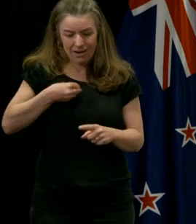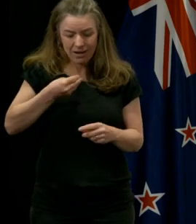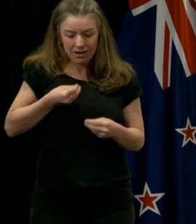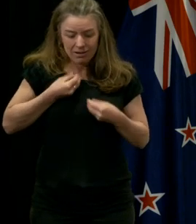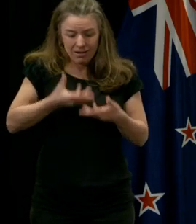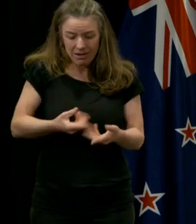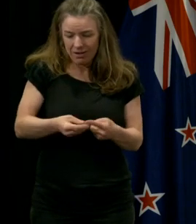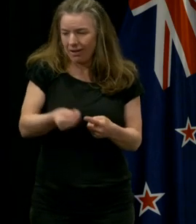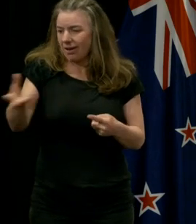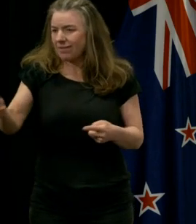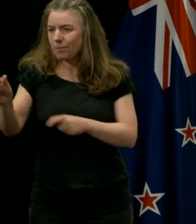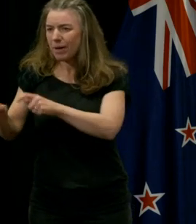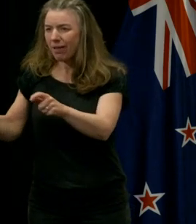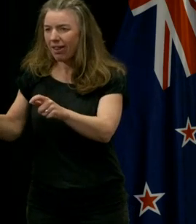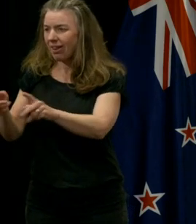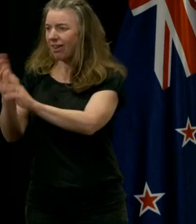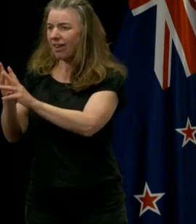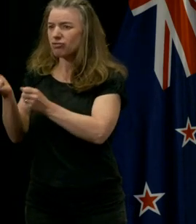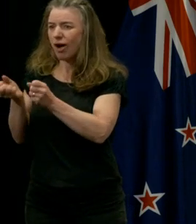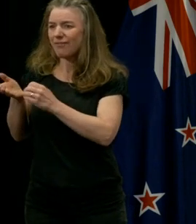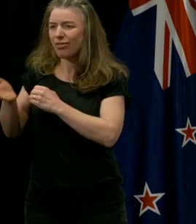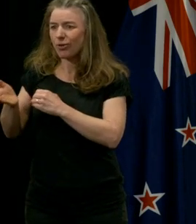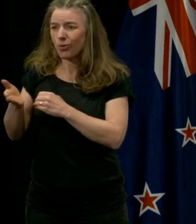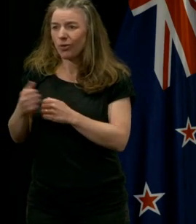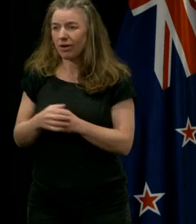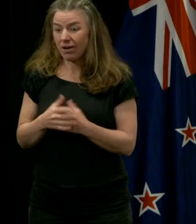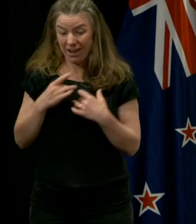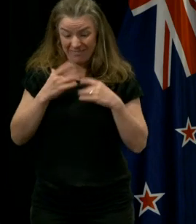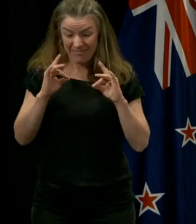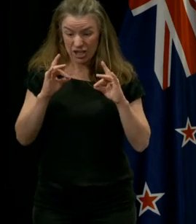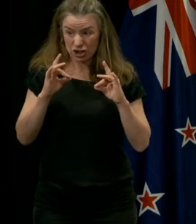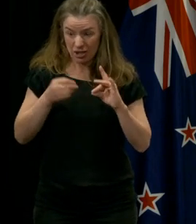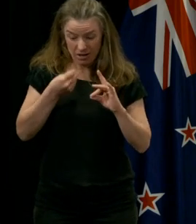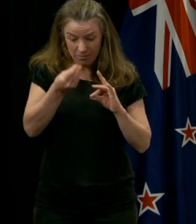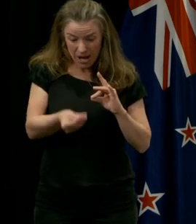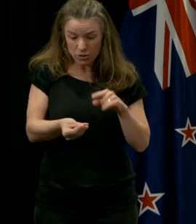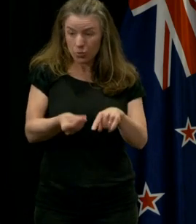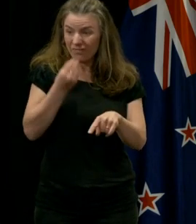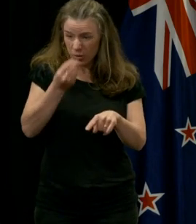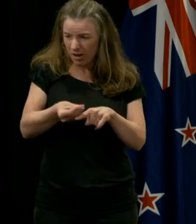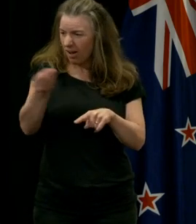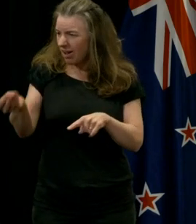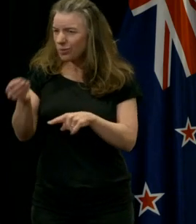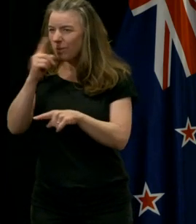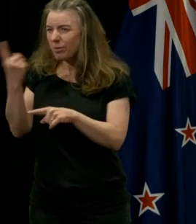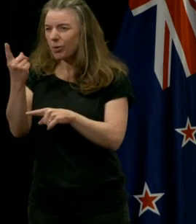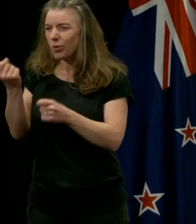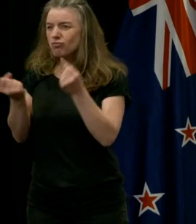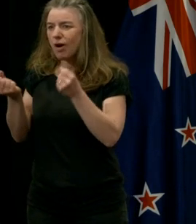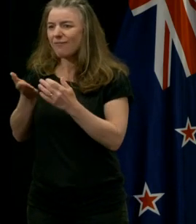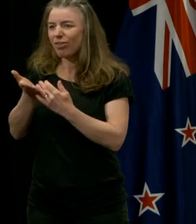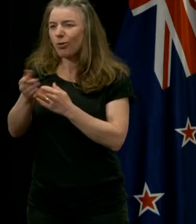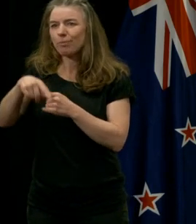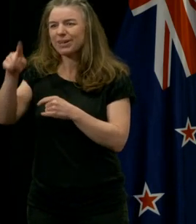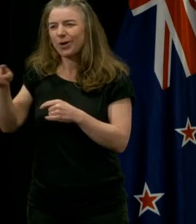also not creating situations where someone who may be infected is then passing it on through food preparation. And so again, I come back to the